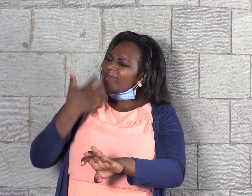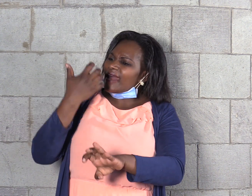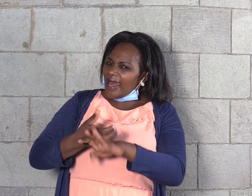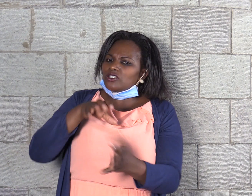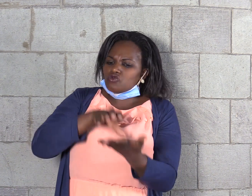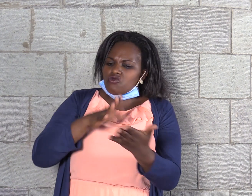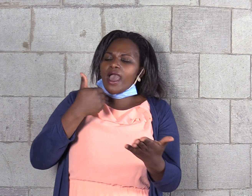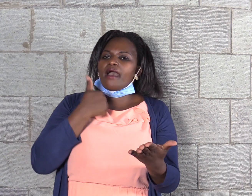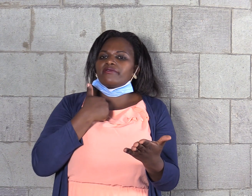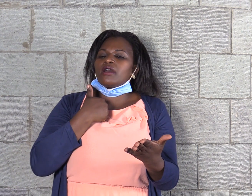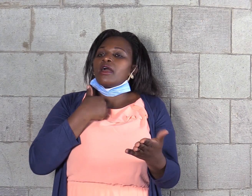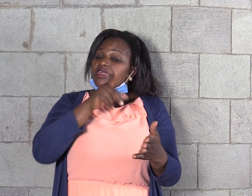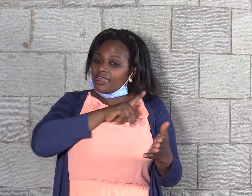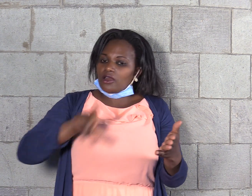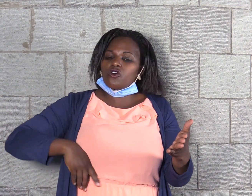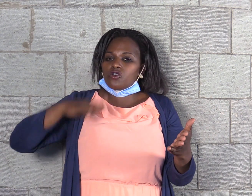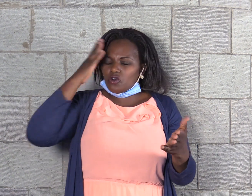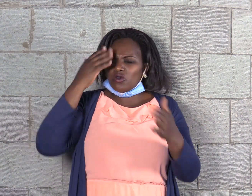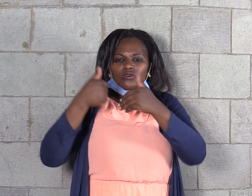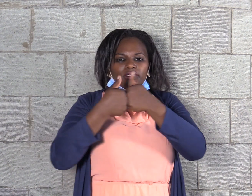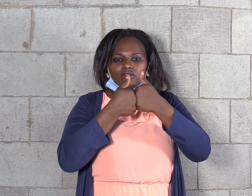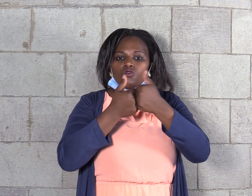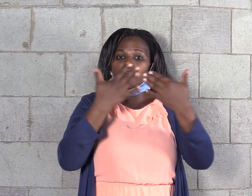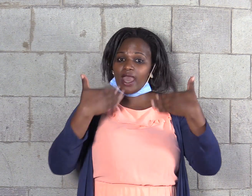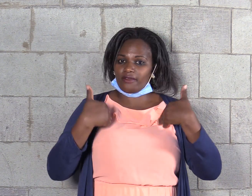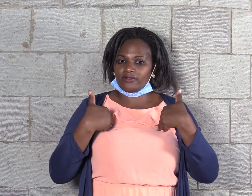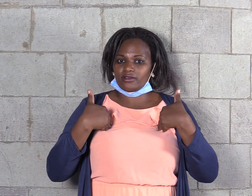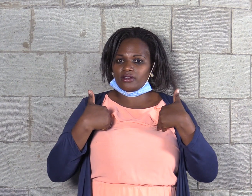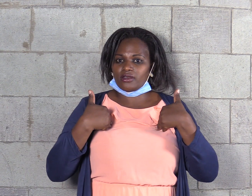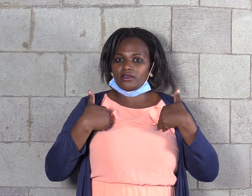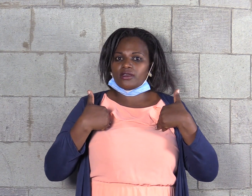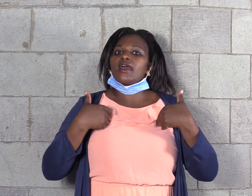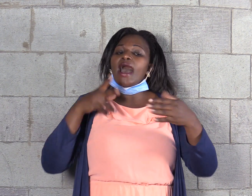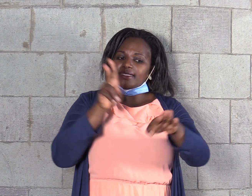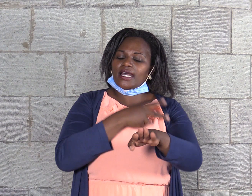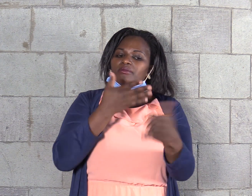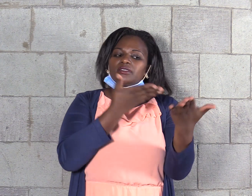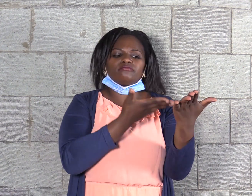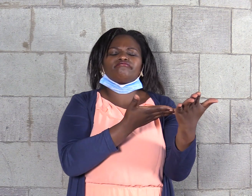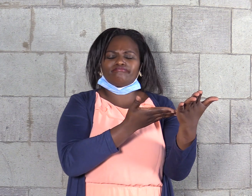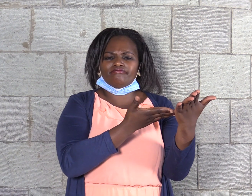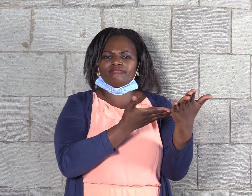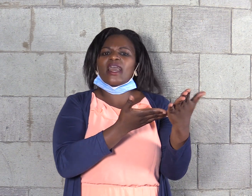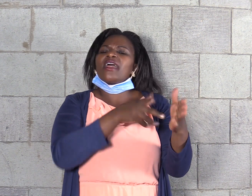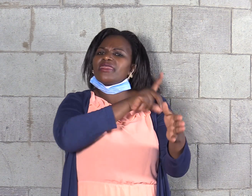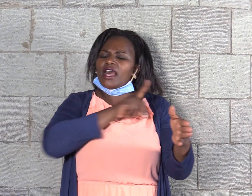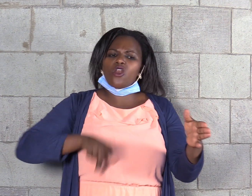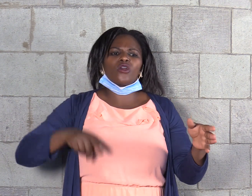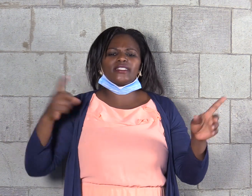Lord knows all the struggles we are going through. And as the psalm says, that the Lord is our shepherd, we shall not lack